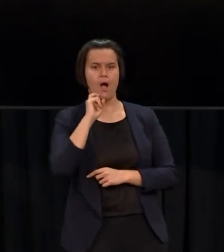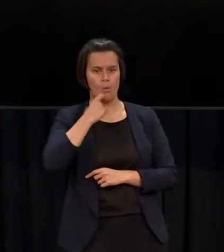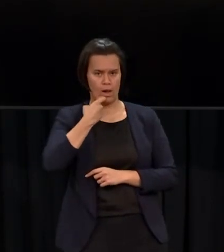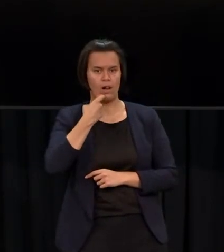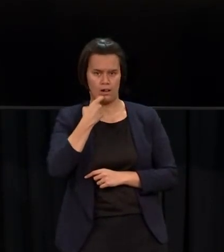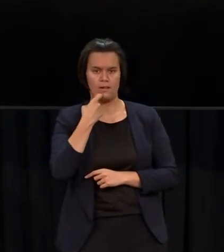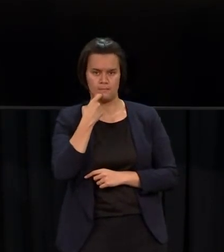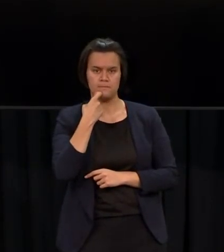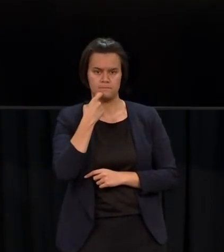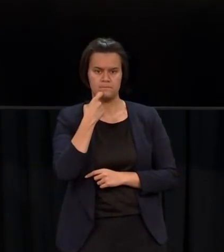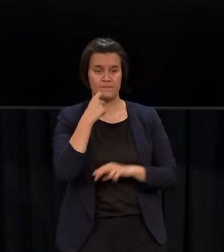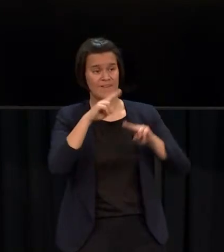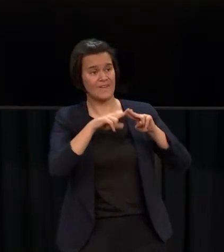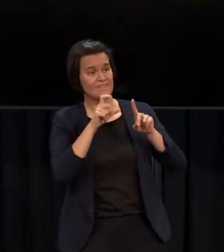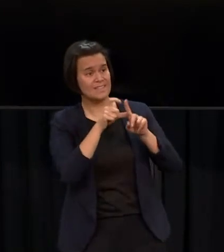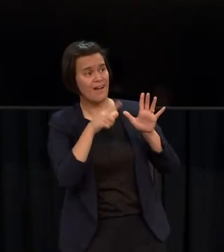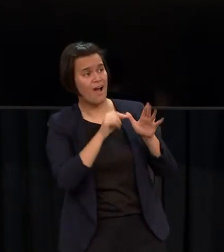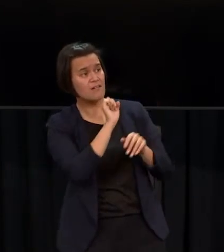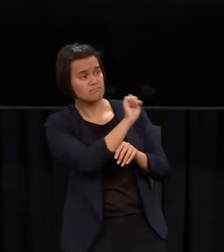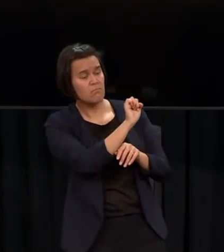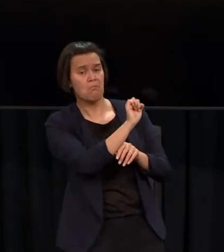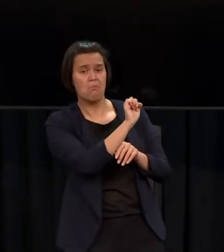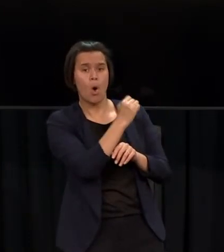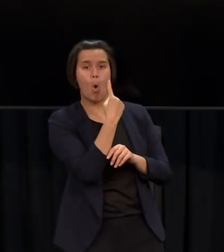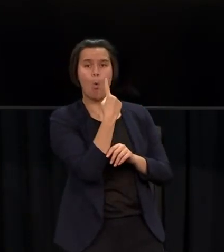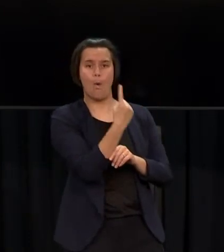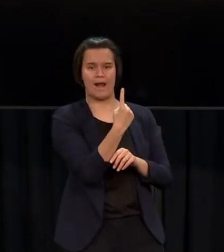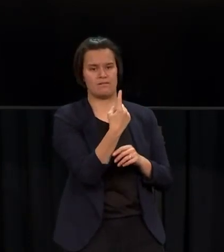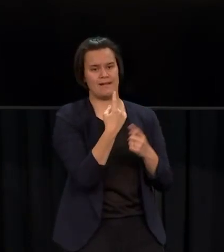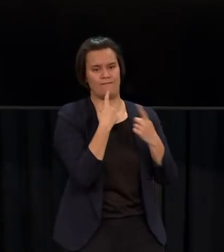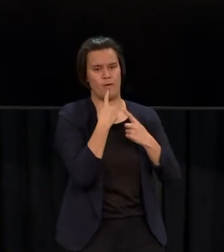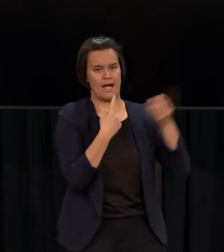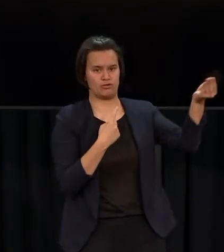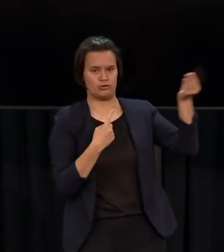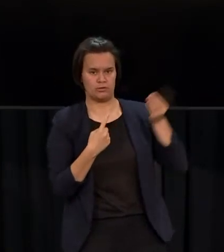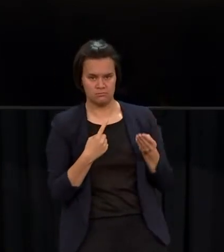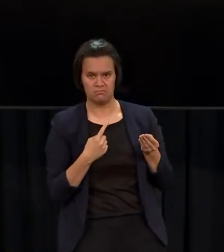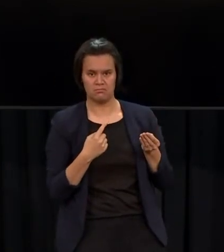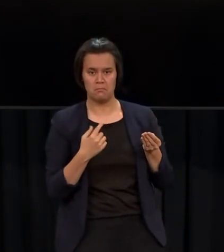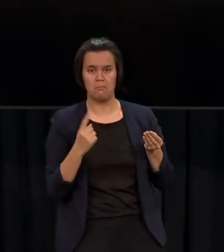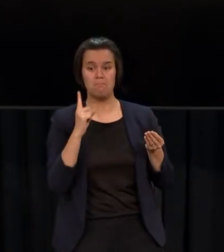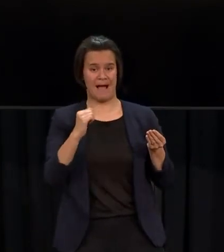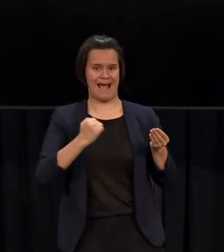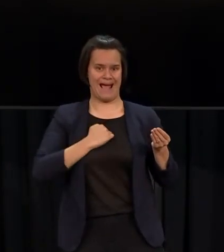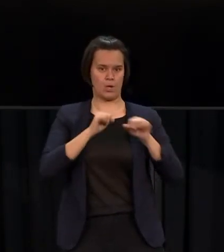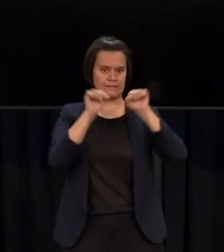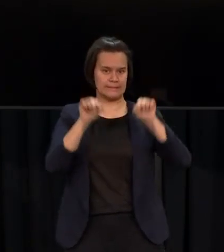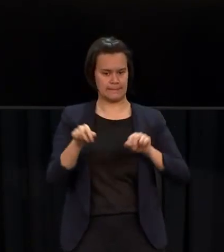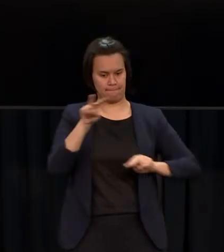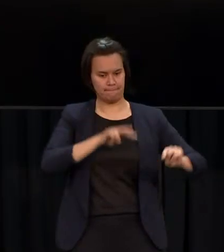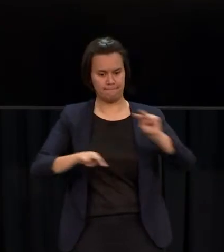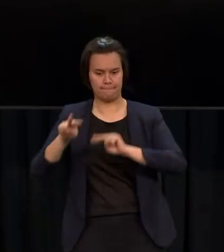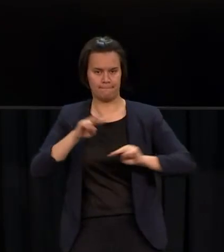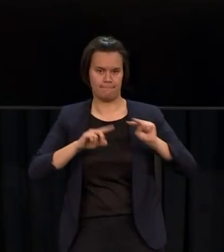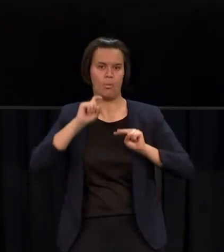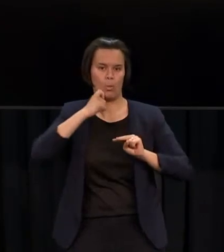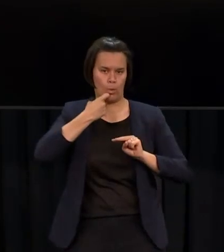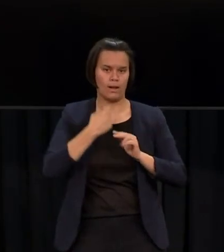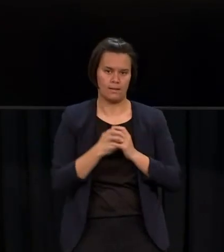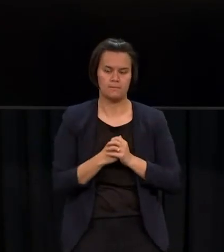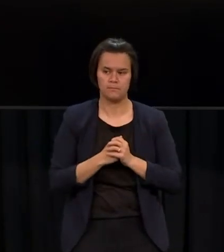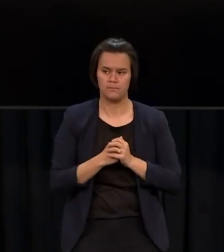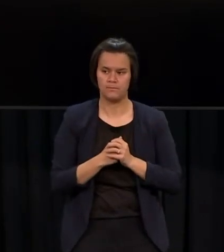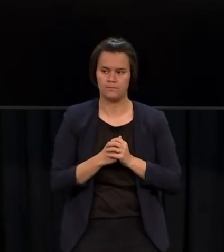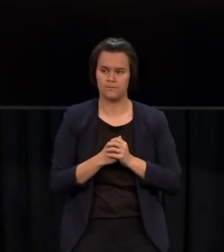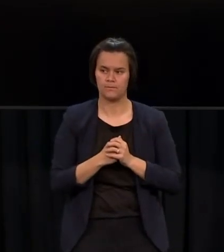decision will be one of the bits of evidence and information that MedSafe will use here too. And so that application, what that is and why it's not